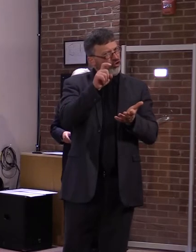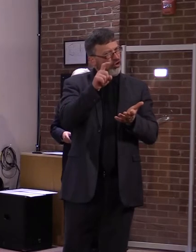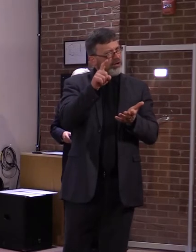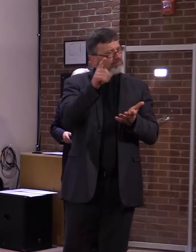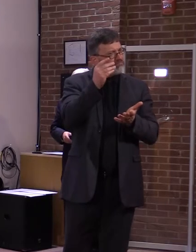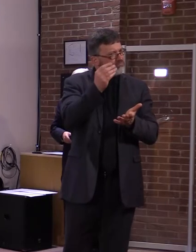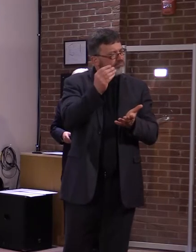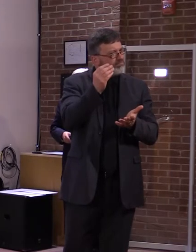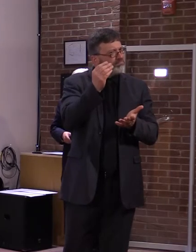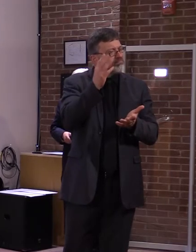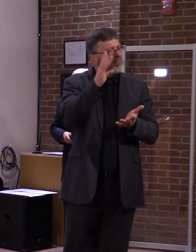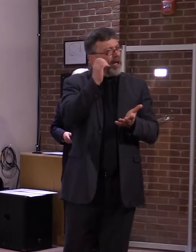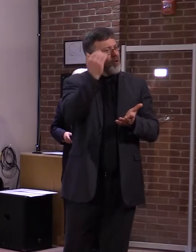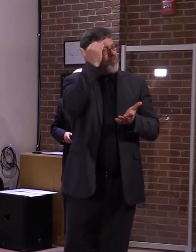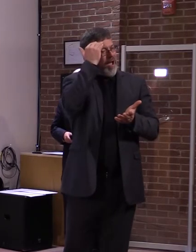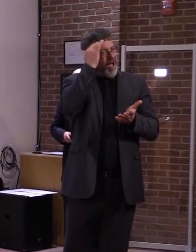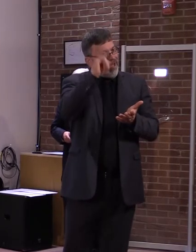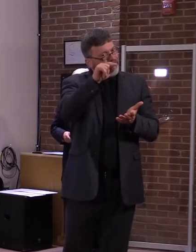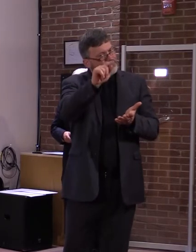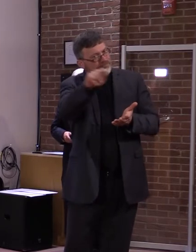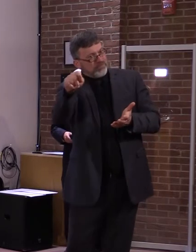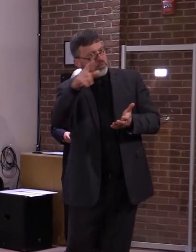to Secretary